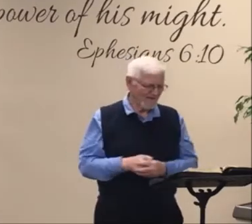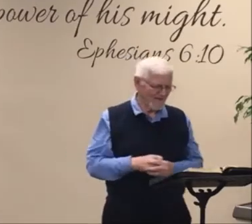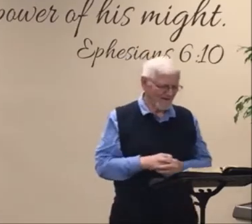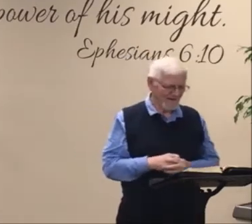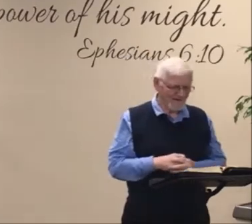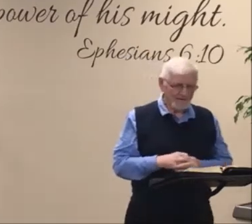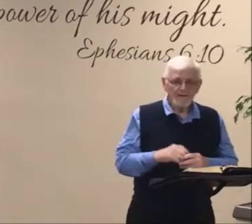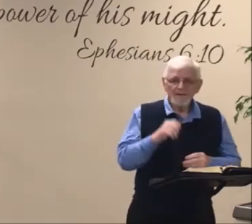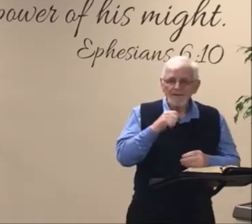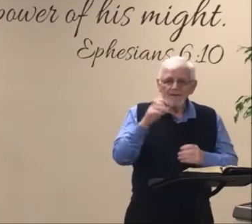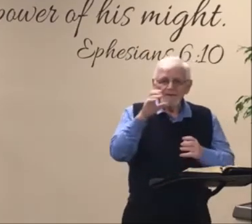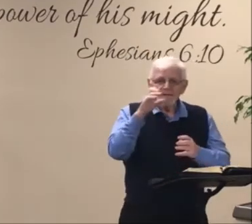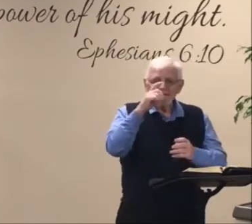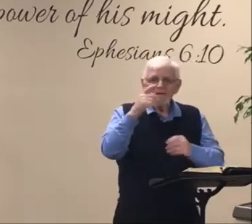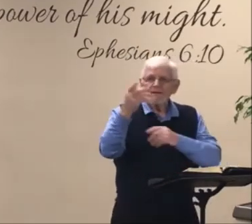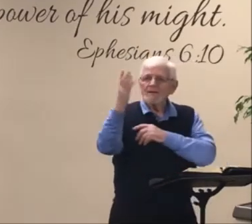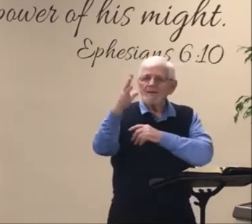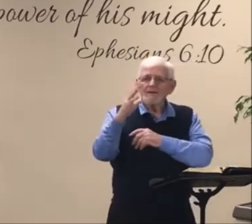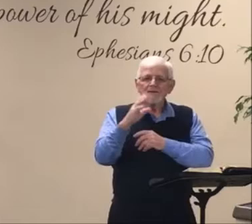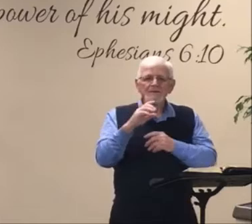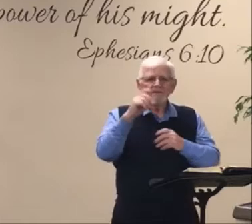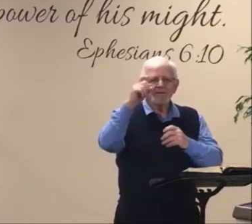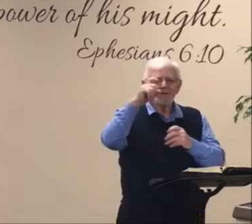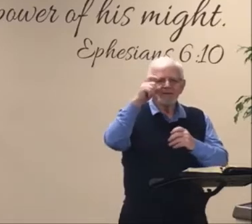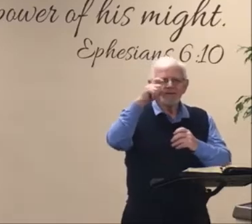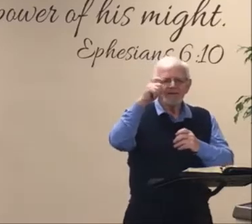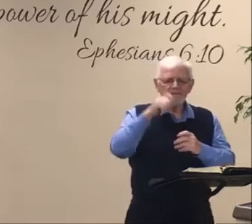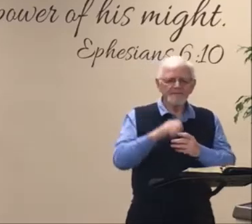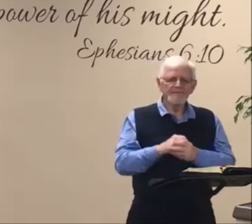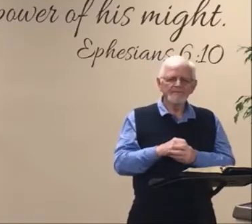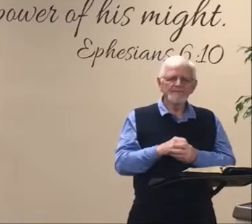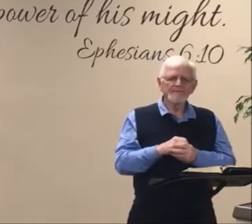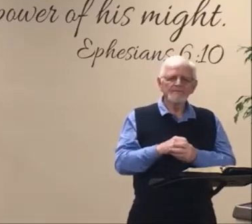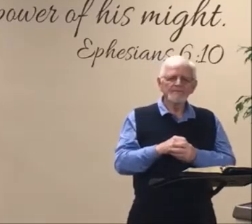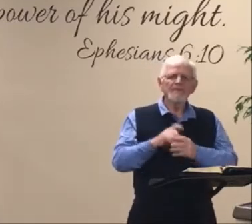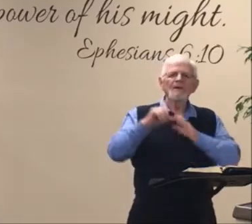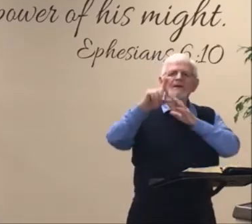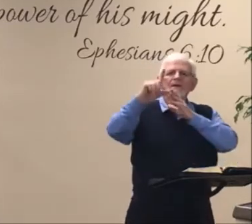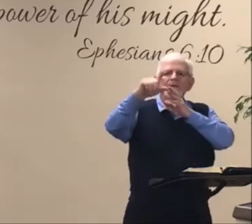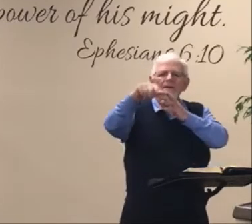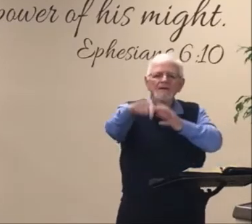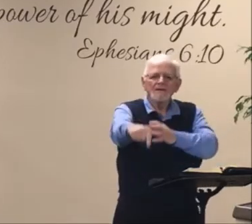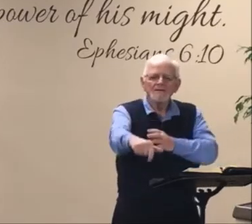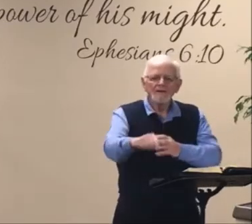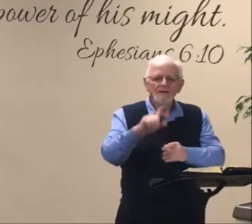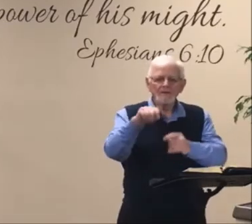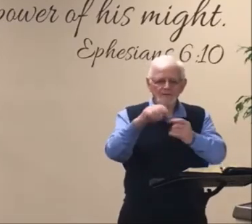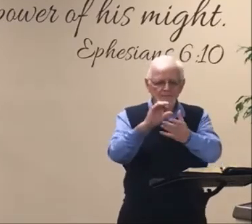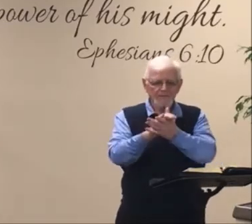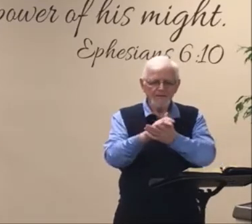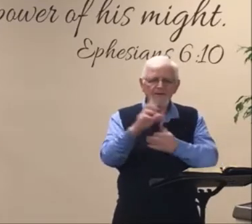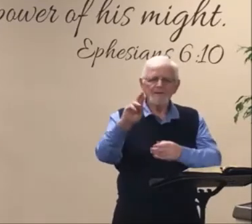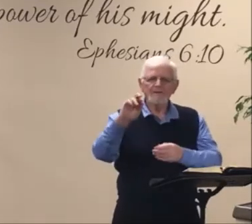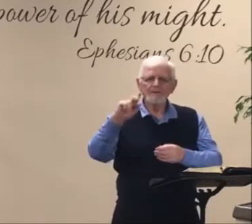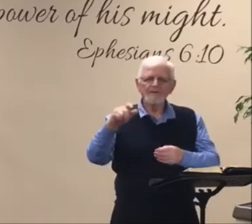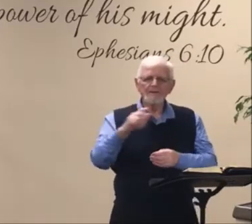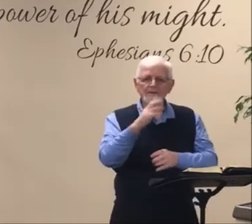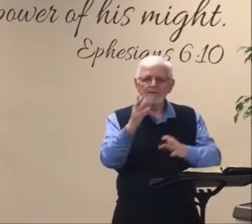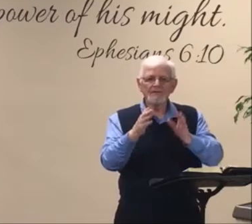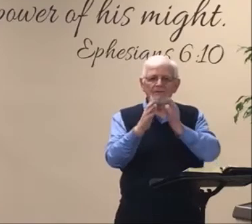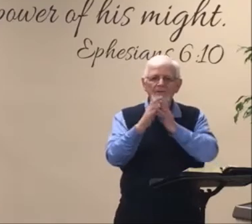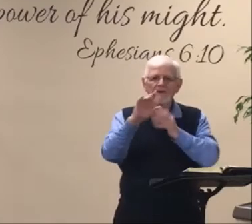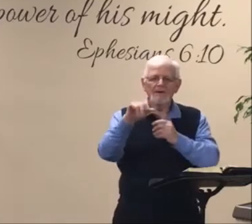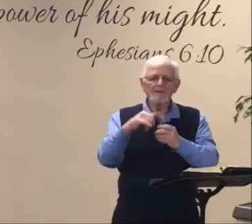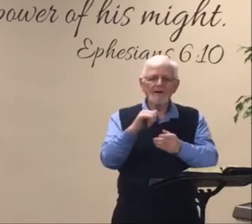He doesn't seek God's will. He doesn't pray for wisdom. Later on, you know the story, he's going to marry this girl, Rachel, but he never prays